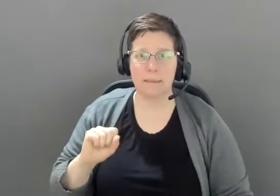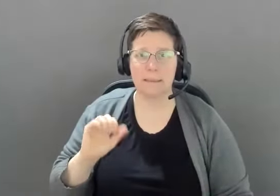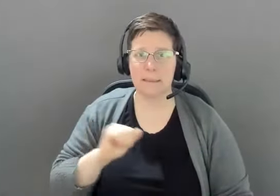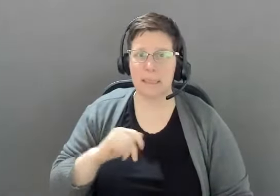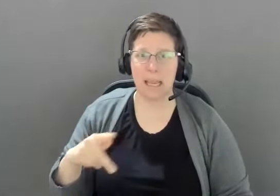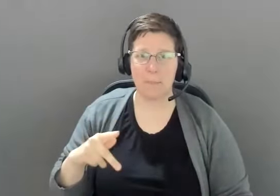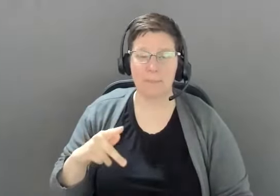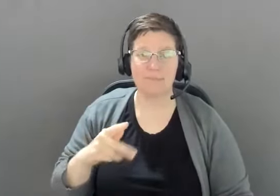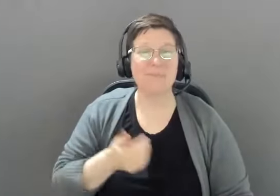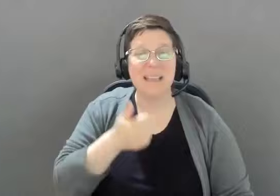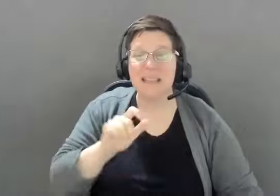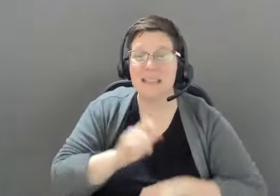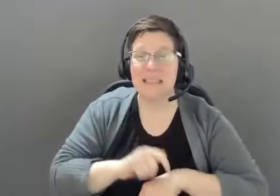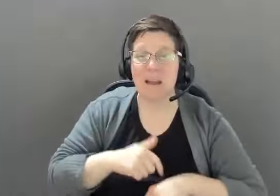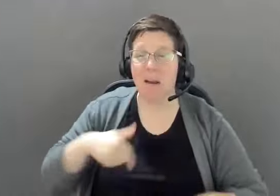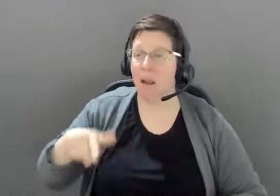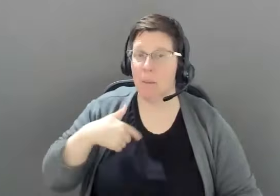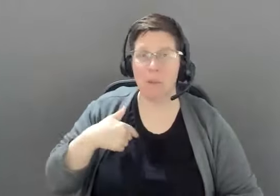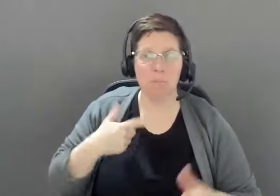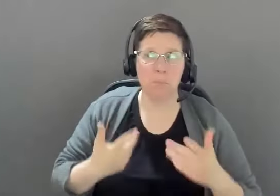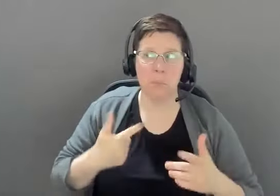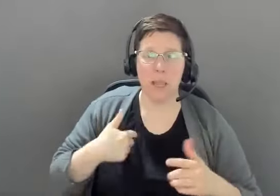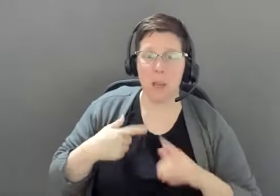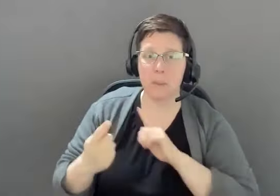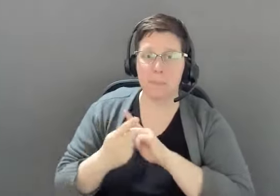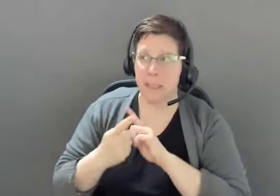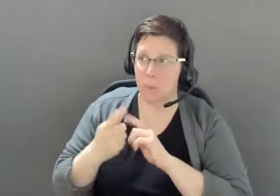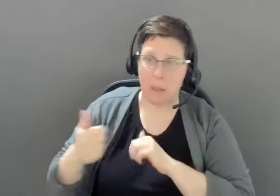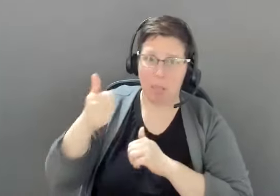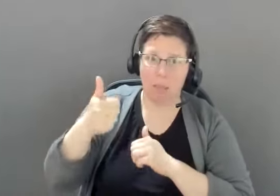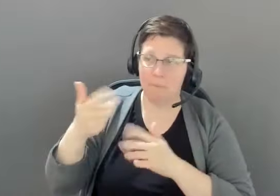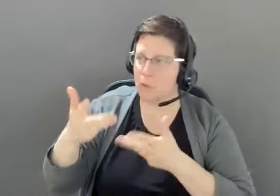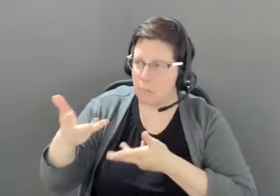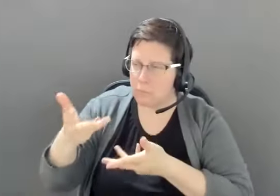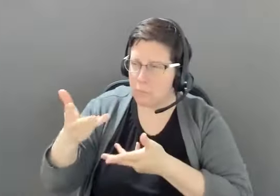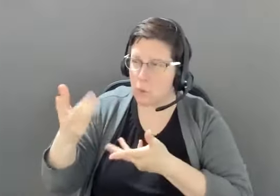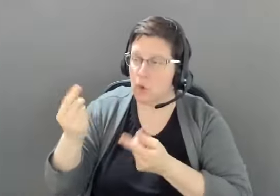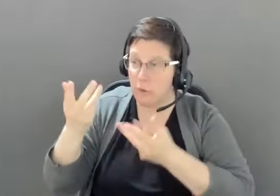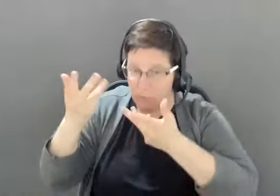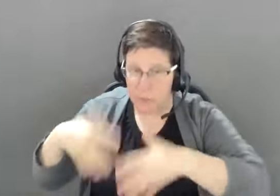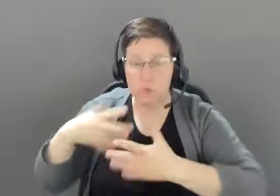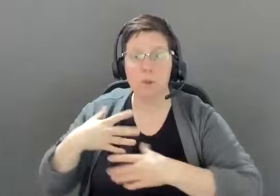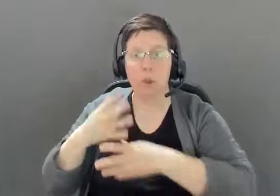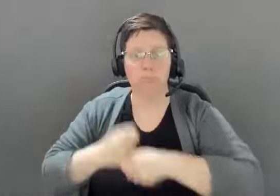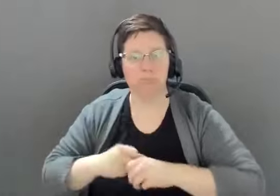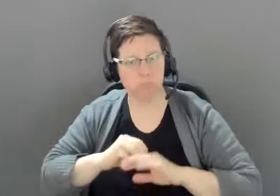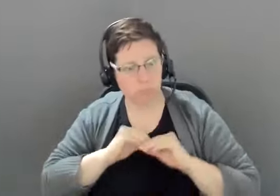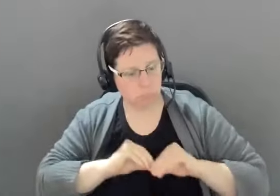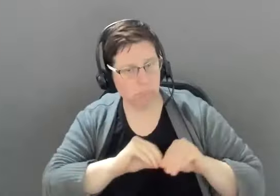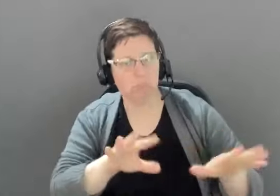given to the group so that everyone was up to date and understood, what we were working with. We